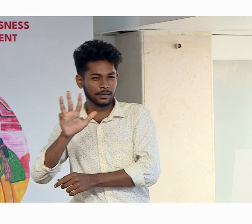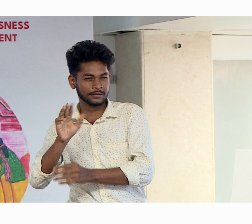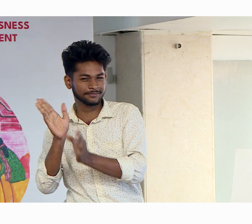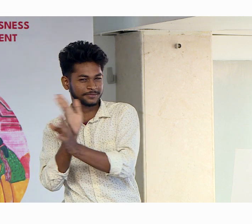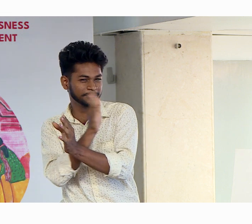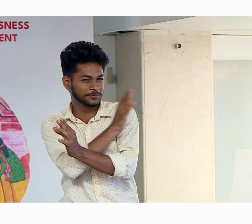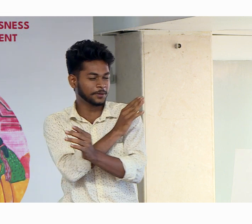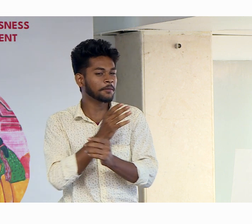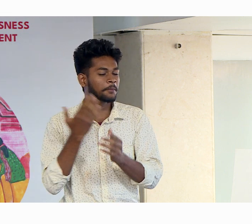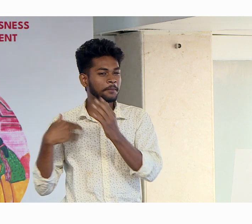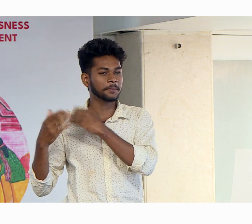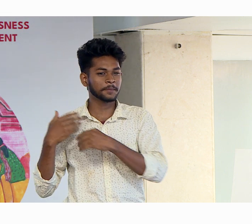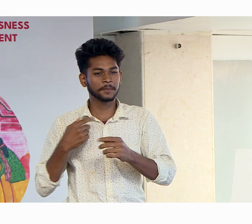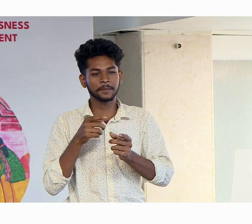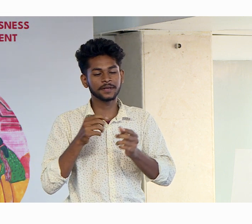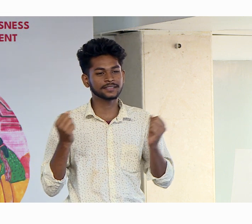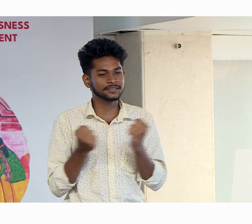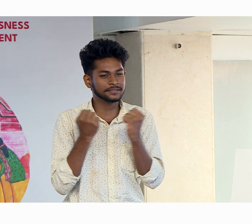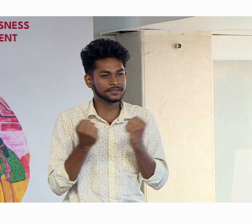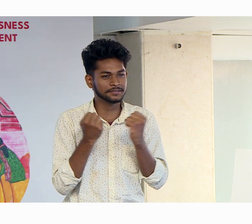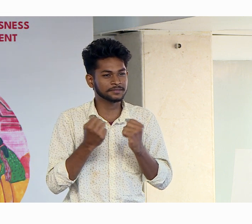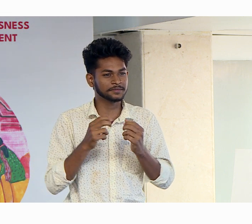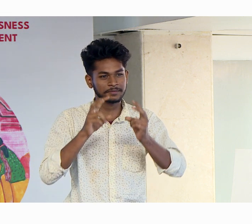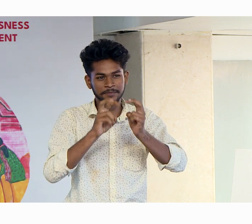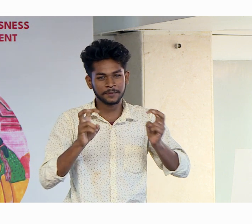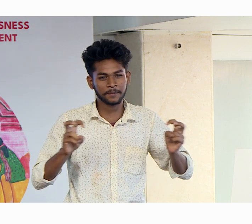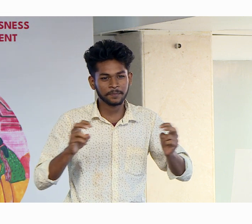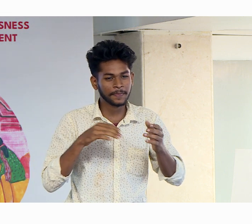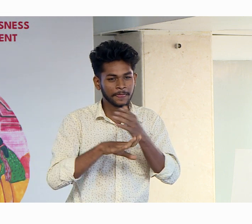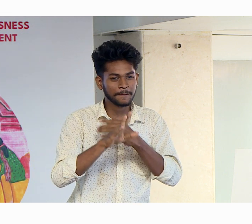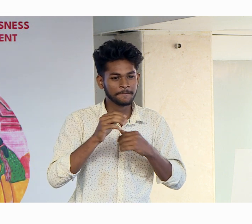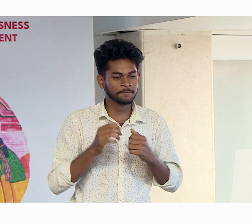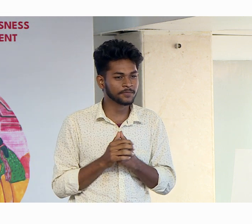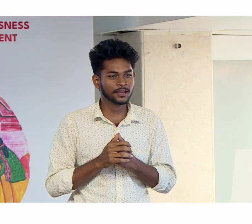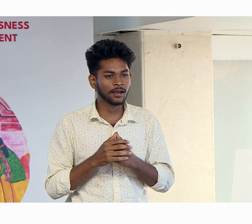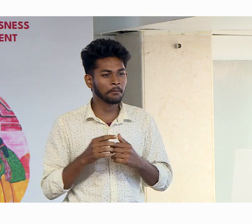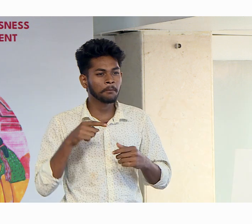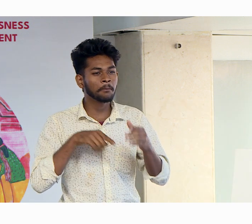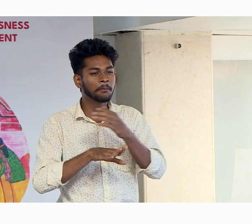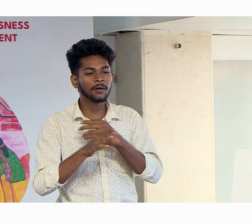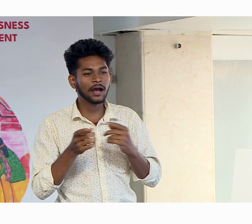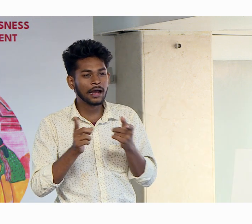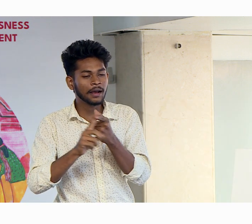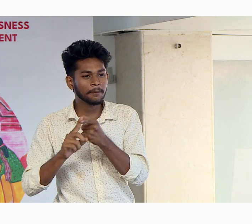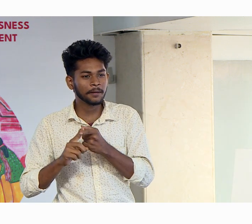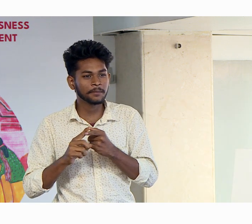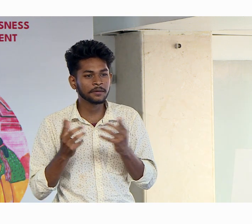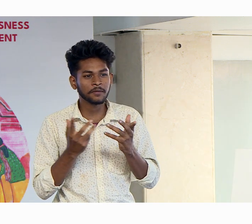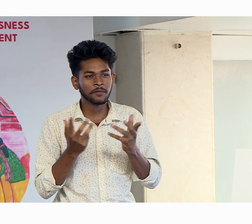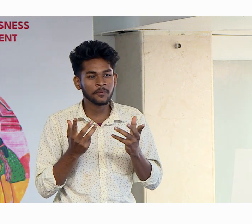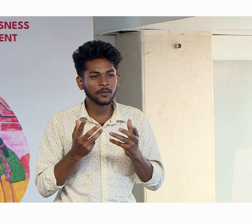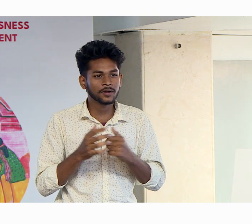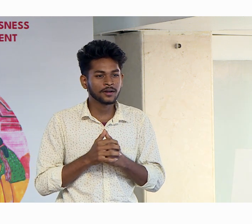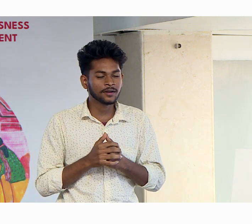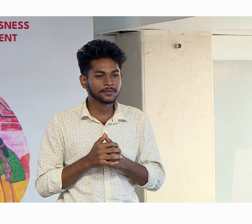where we were trying to understand why people were not using the appropriate research-based treatment for heart